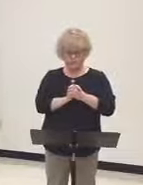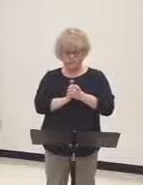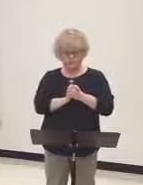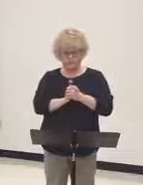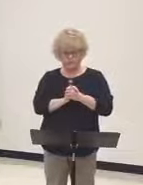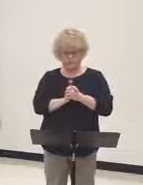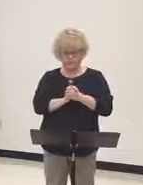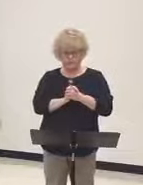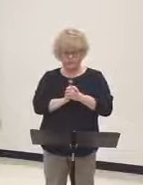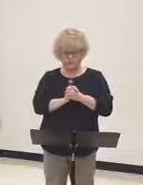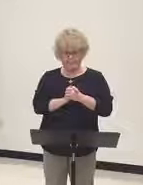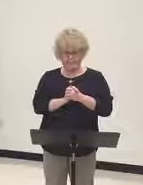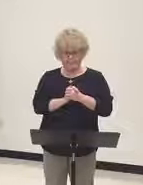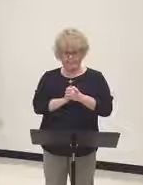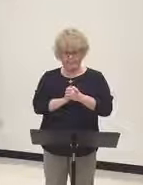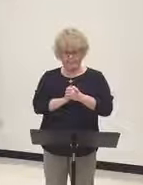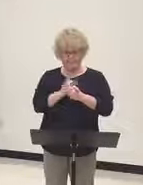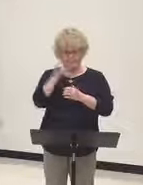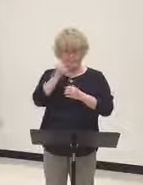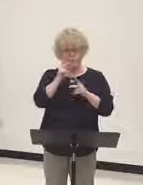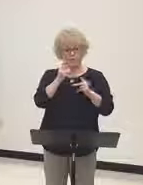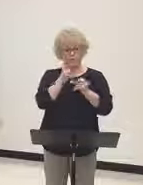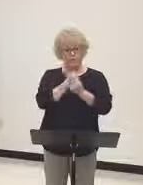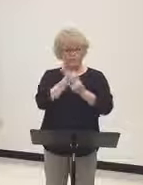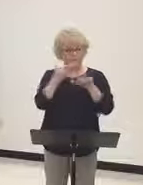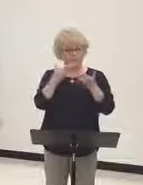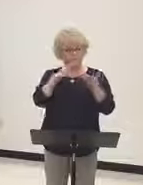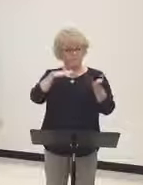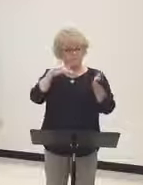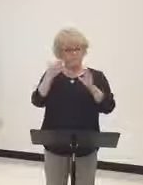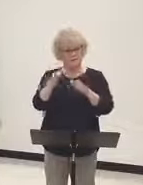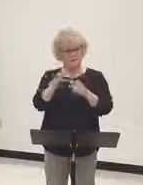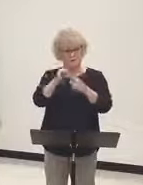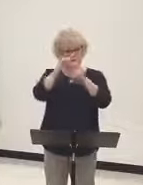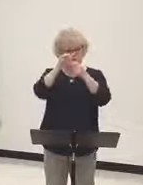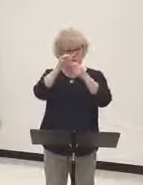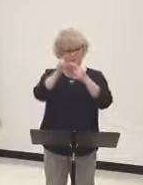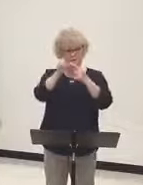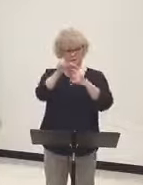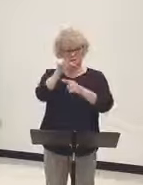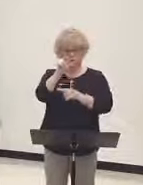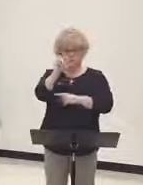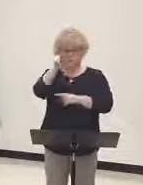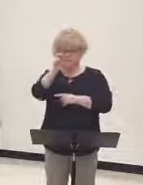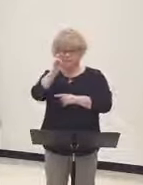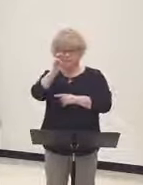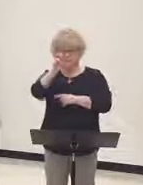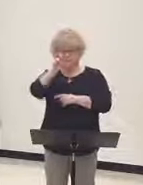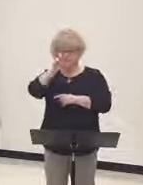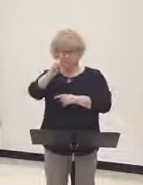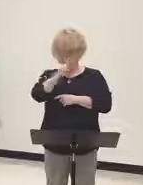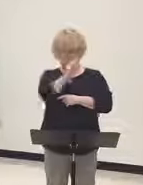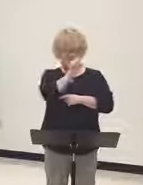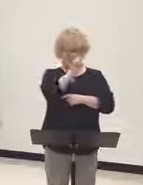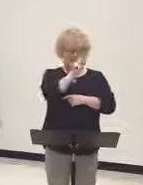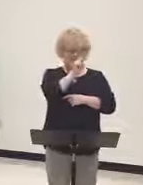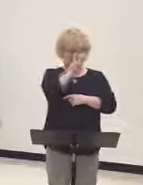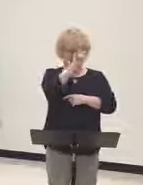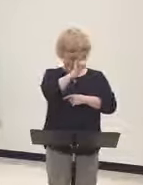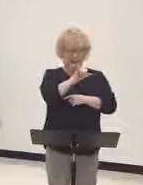our prayer. For our beloved departed, especially Jean McDonald, Ann